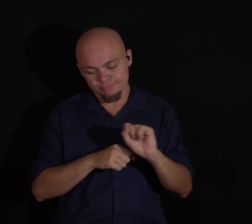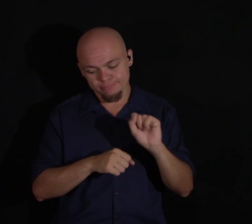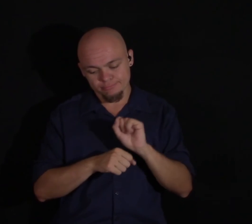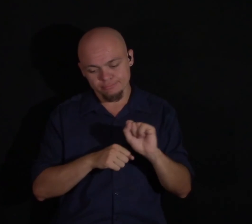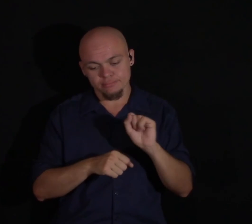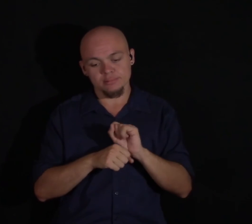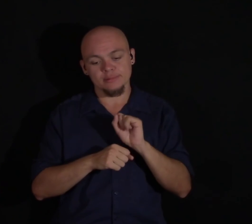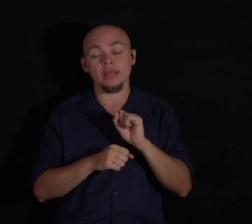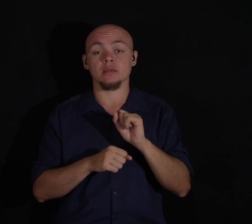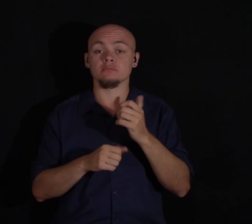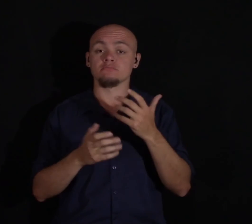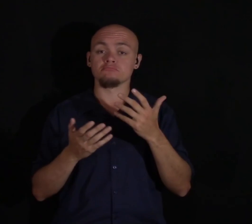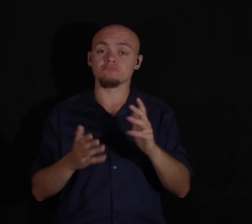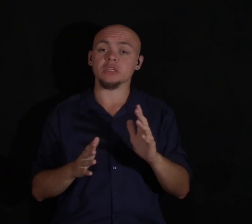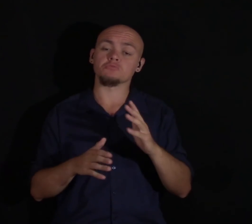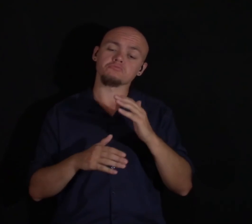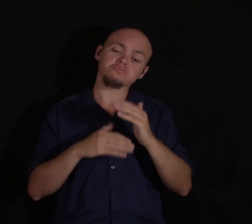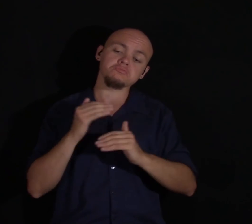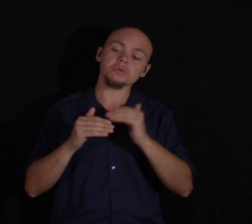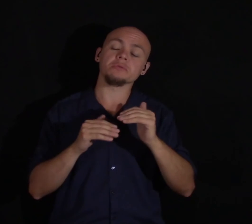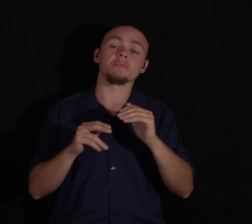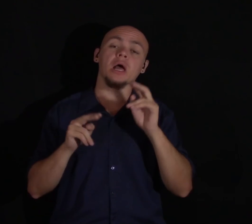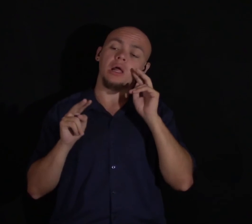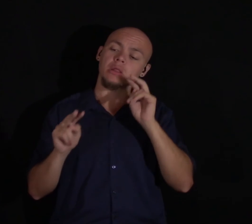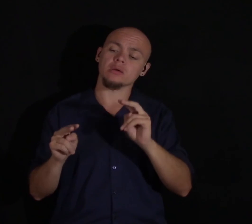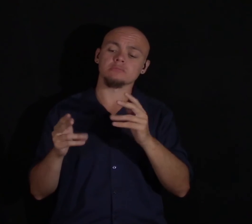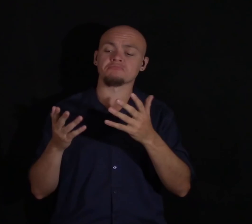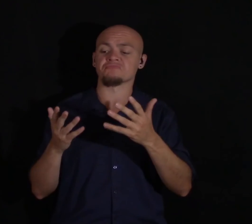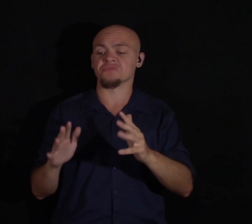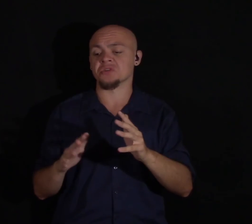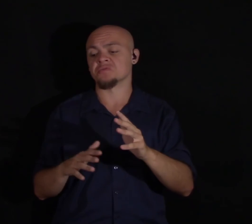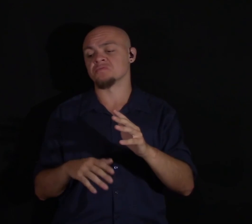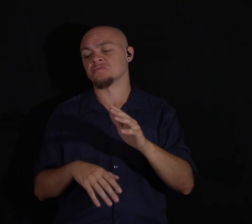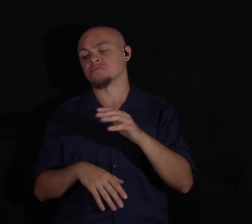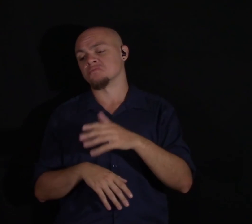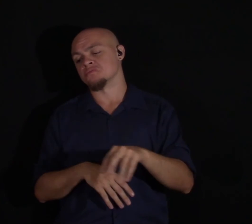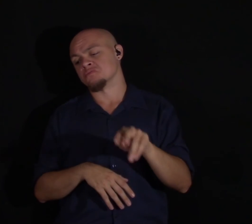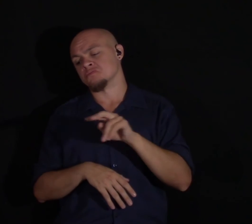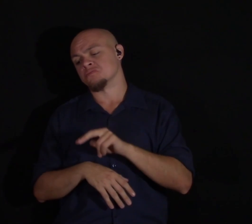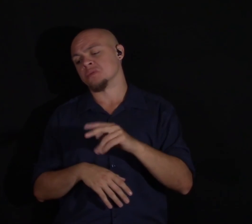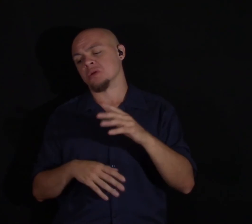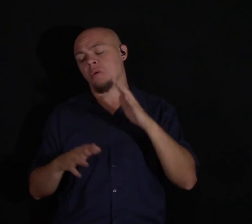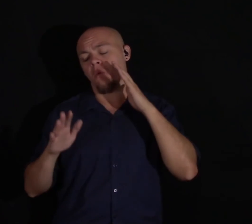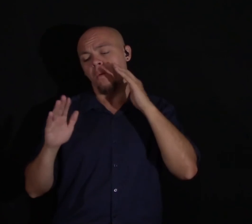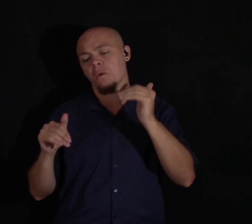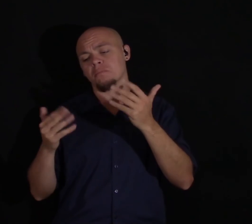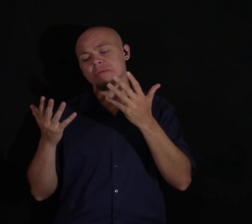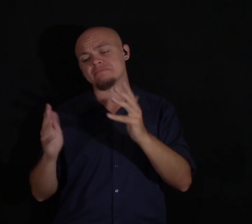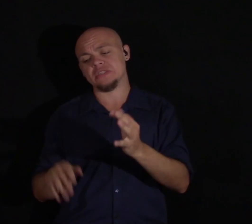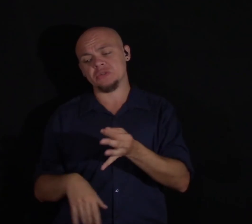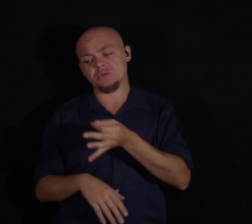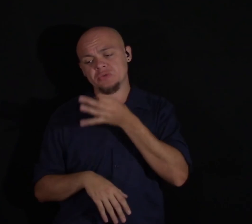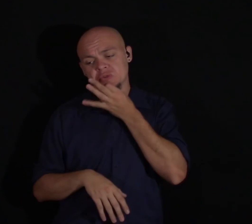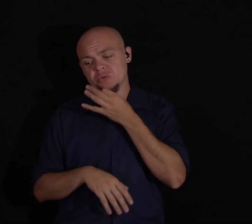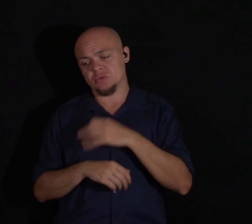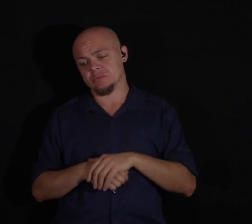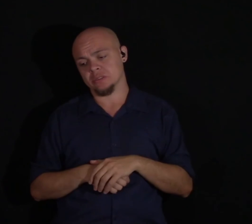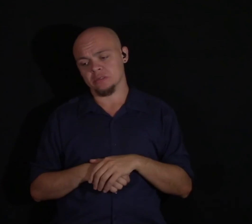advanced. I looked towards its completion with a tremulous and eager hope, which I dared not trust myself to